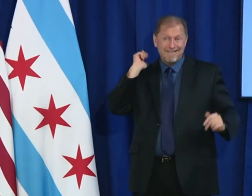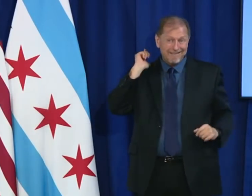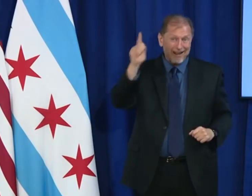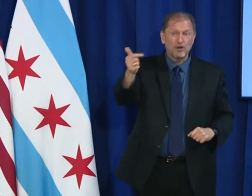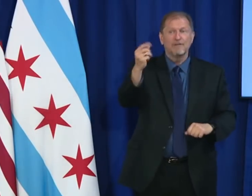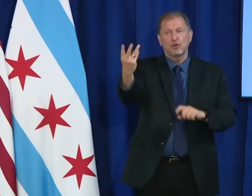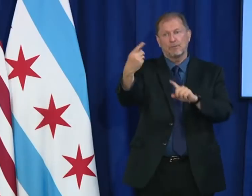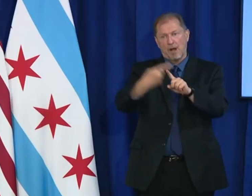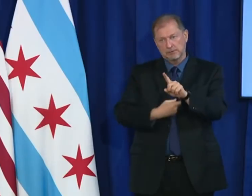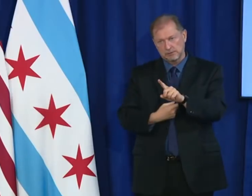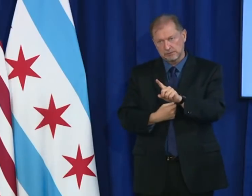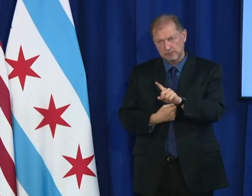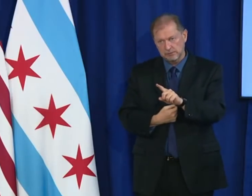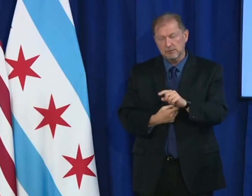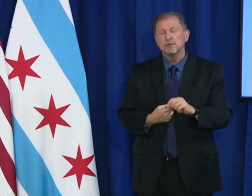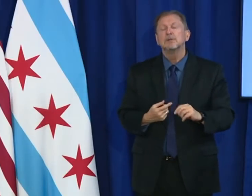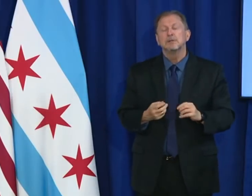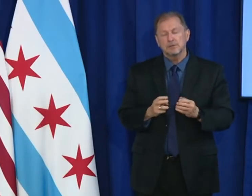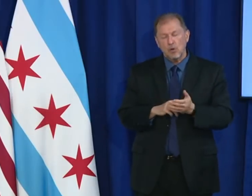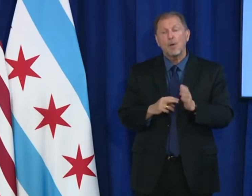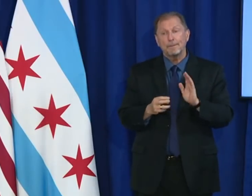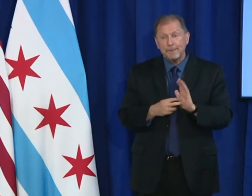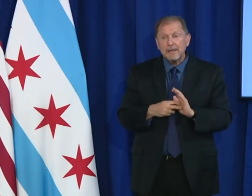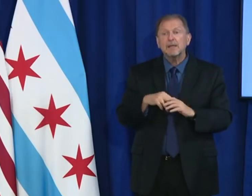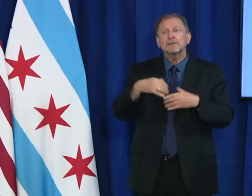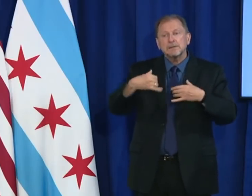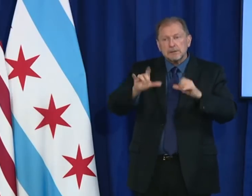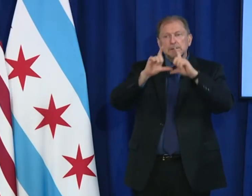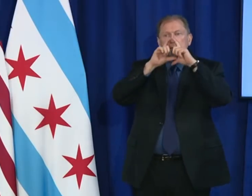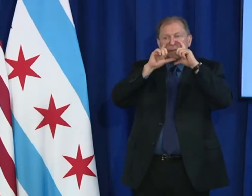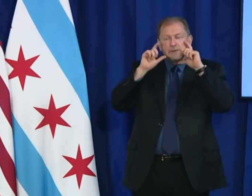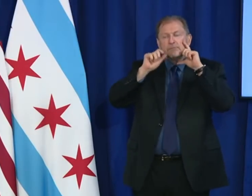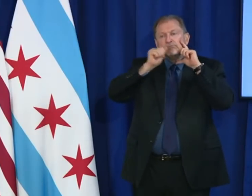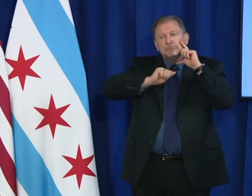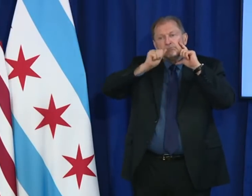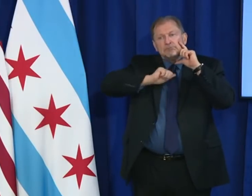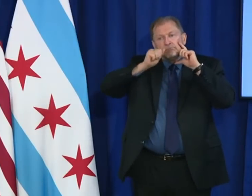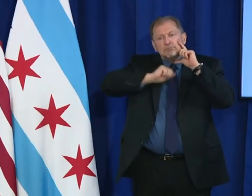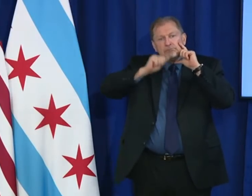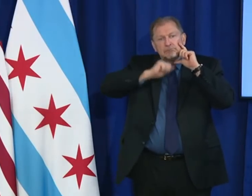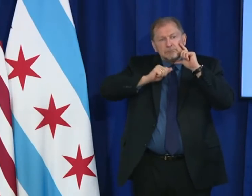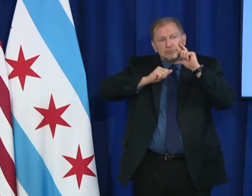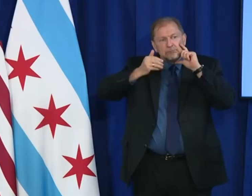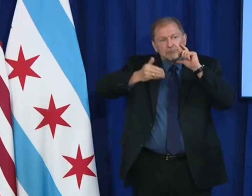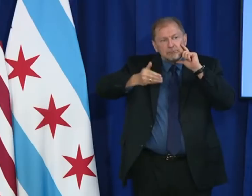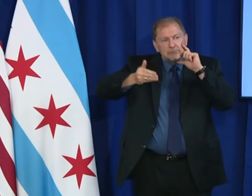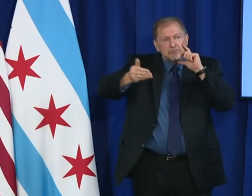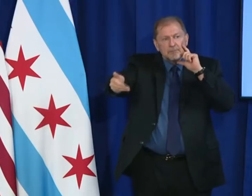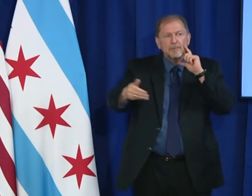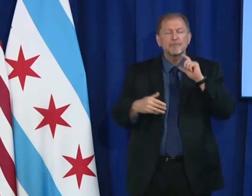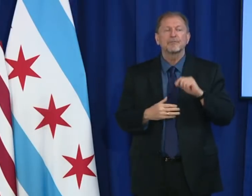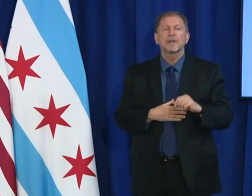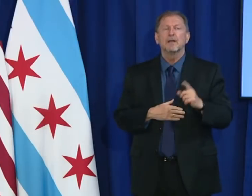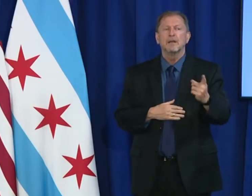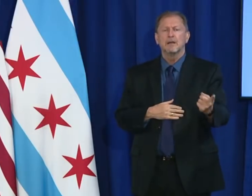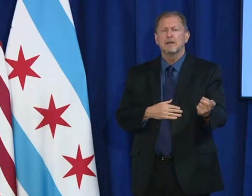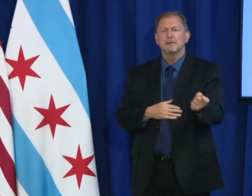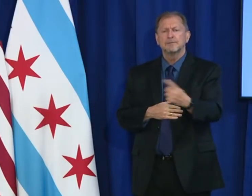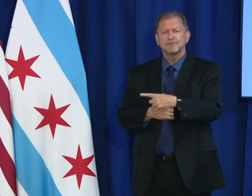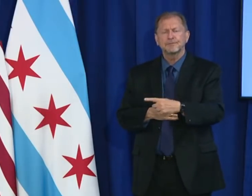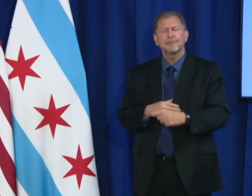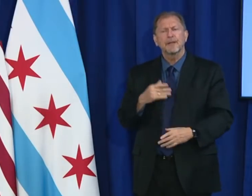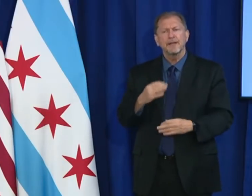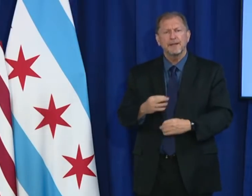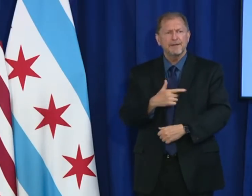to be here, for some time, we're going to need to continue these actions. And if you can, once the vaccine does arrive,